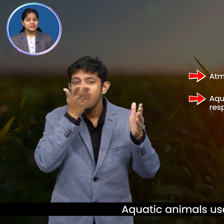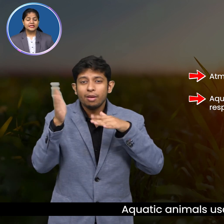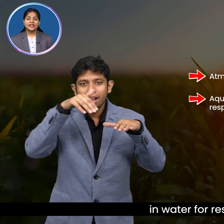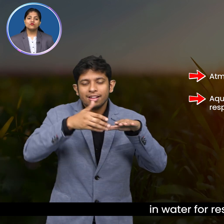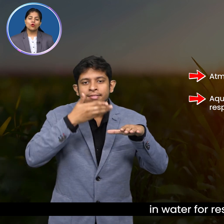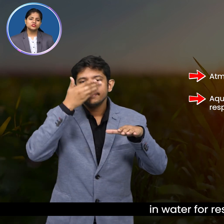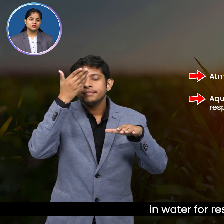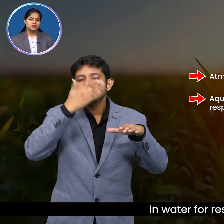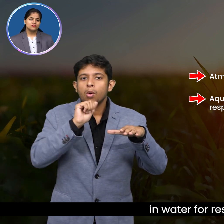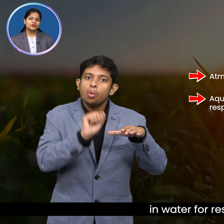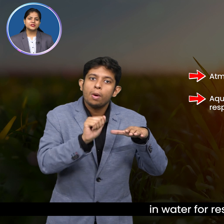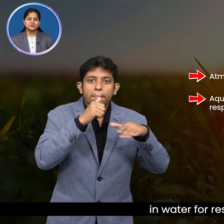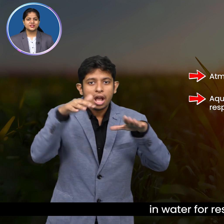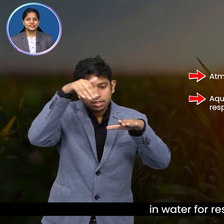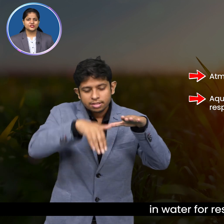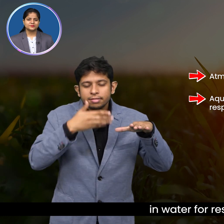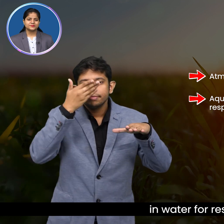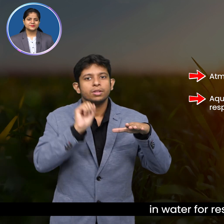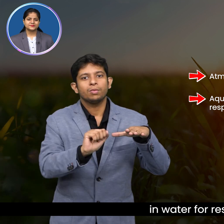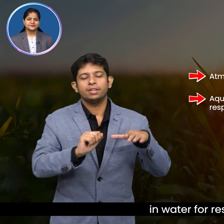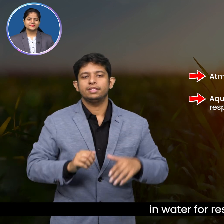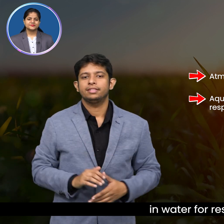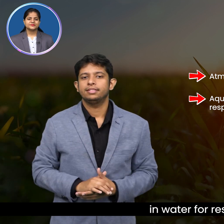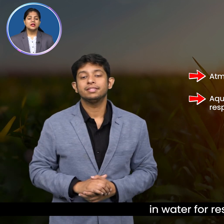air in water for respiration.